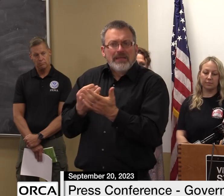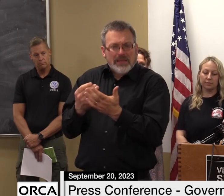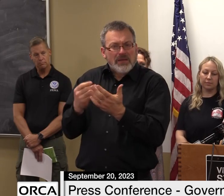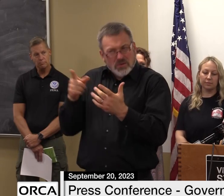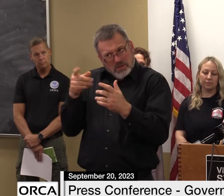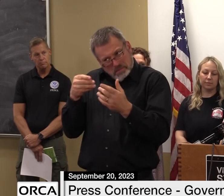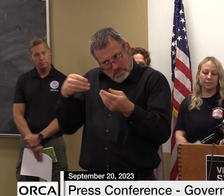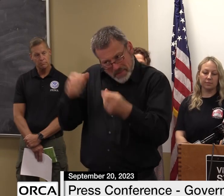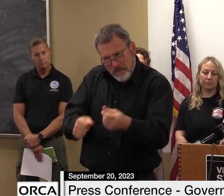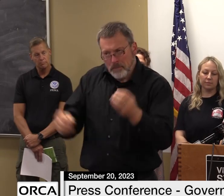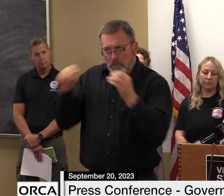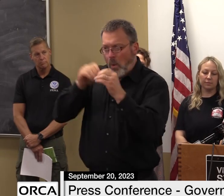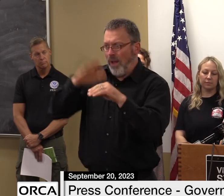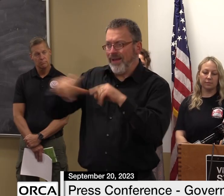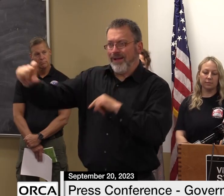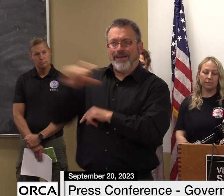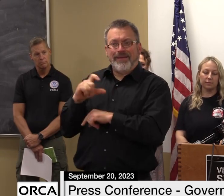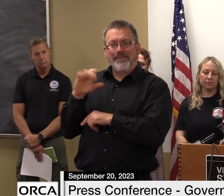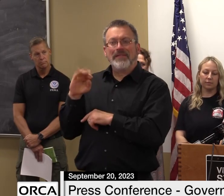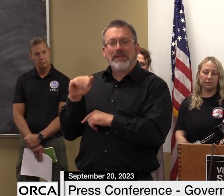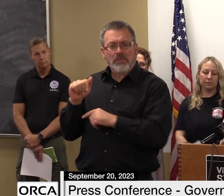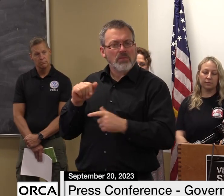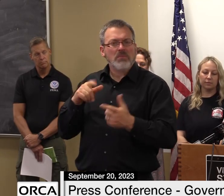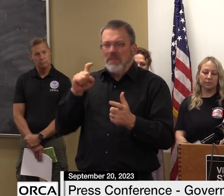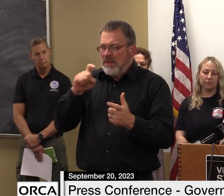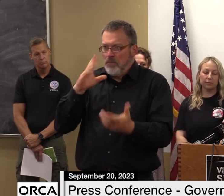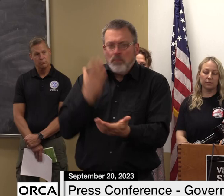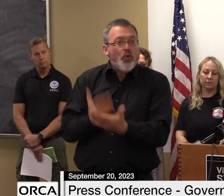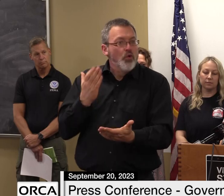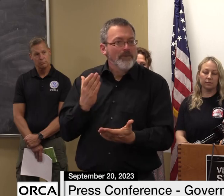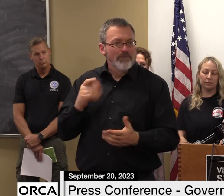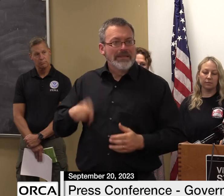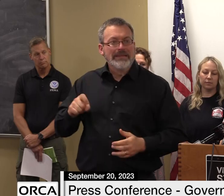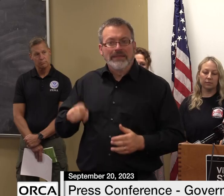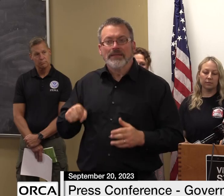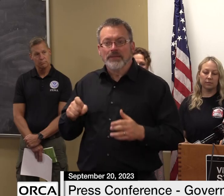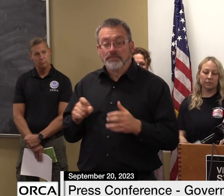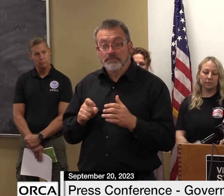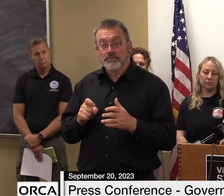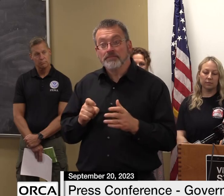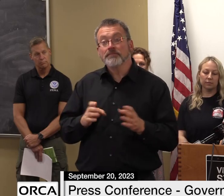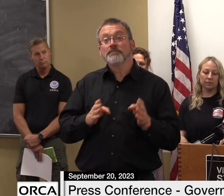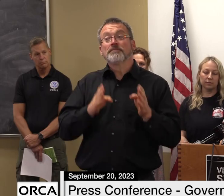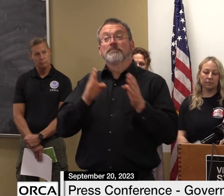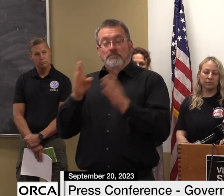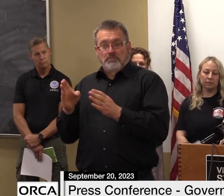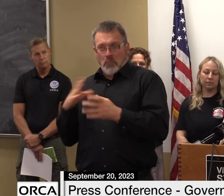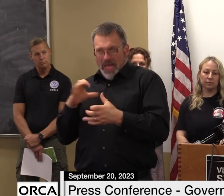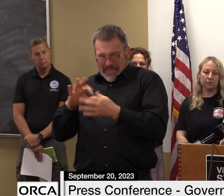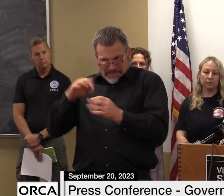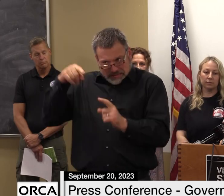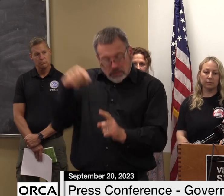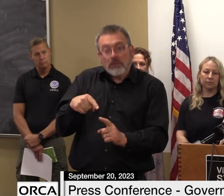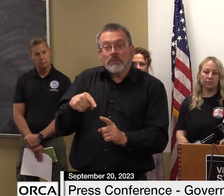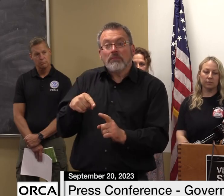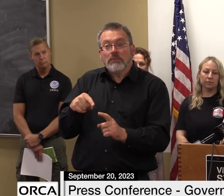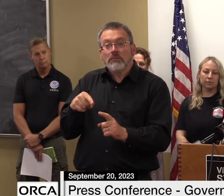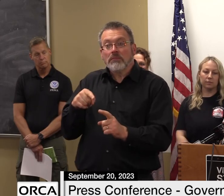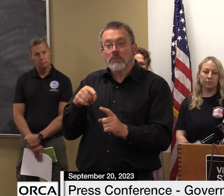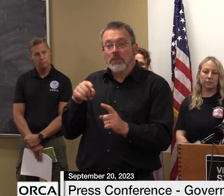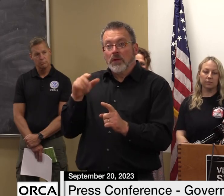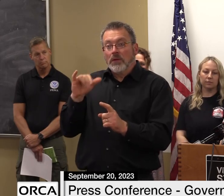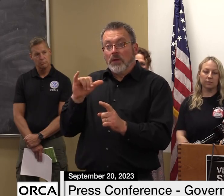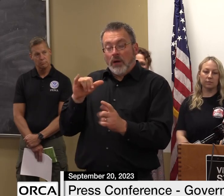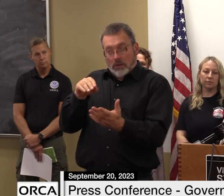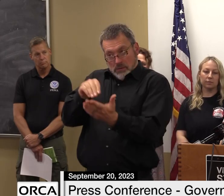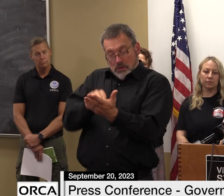the damage would take to repair. Tied into that, I would say if you applied for individual assistance and you received